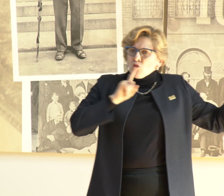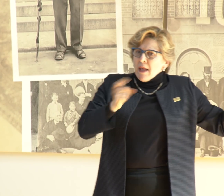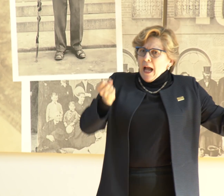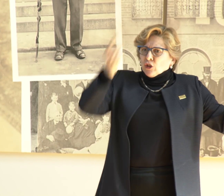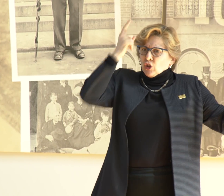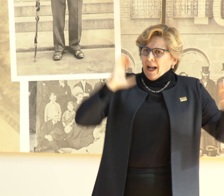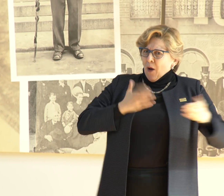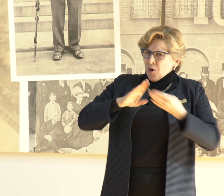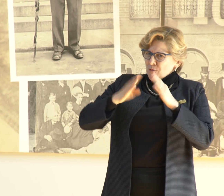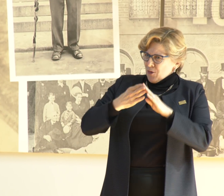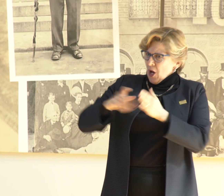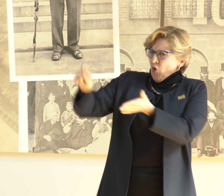The Deaf Theater Club's here